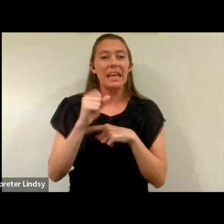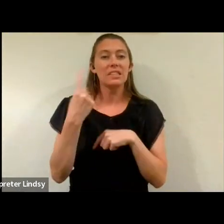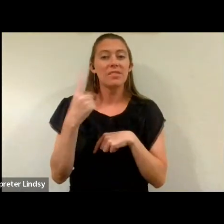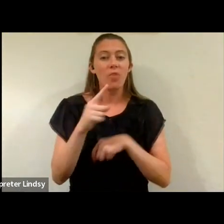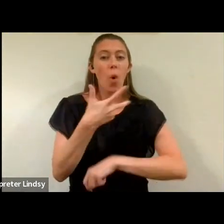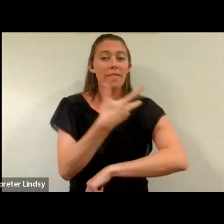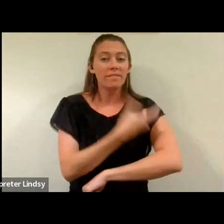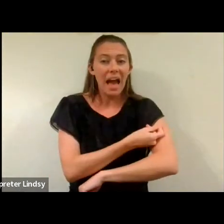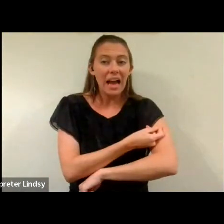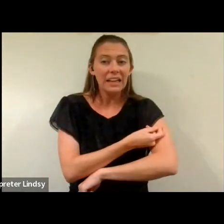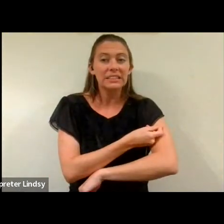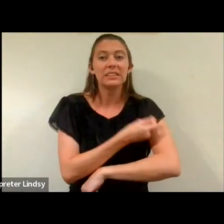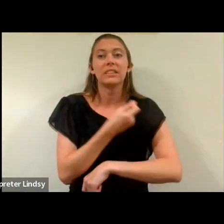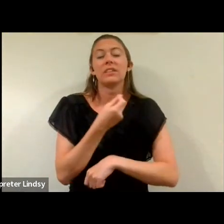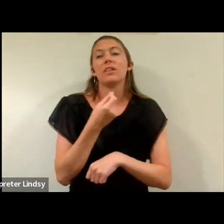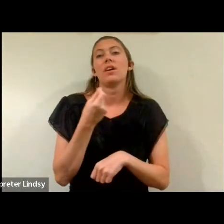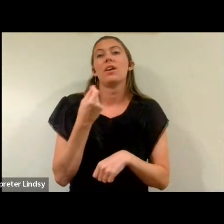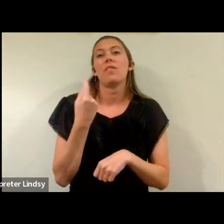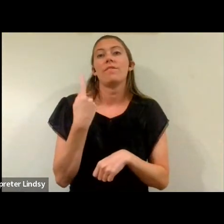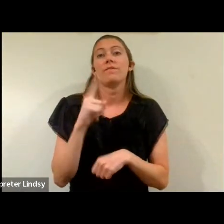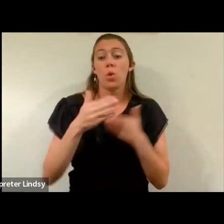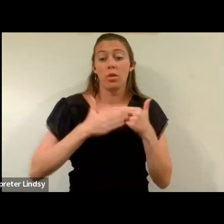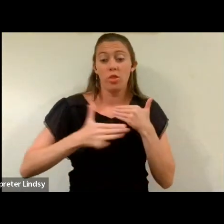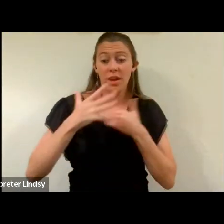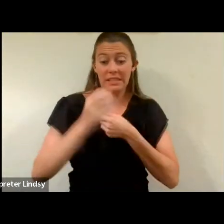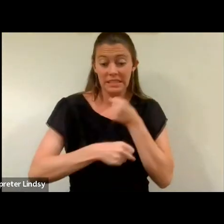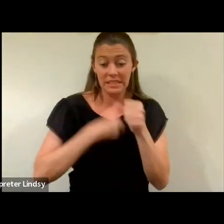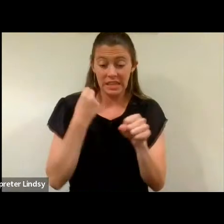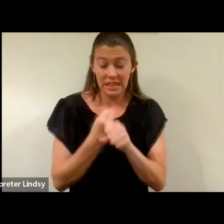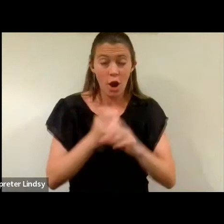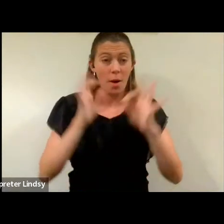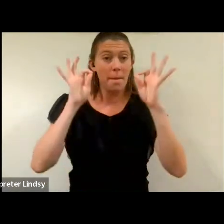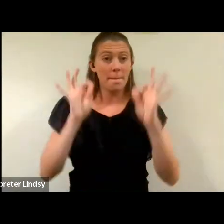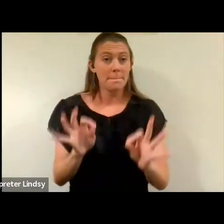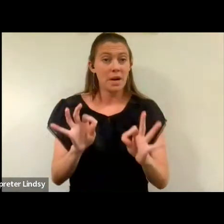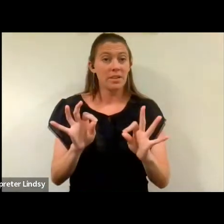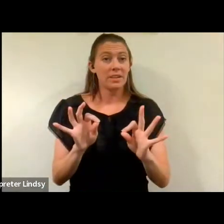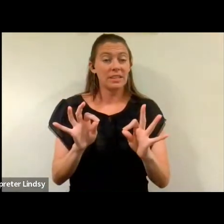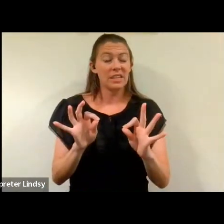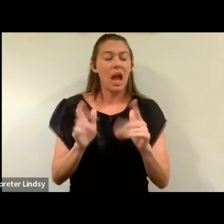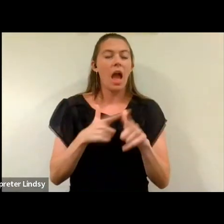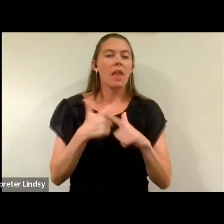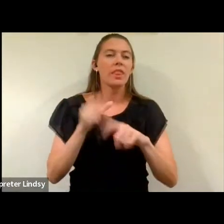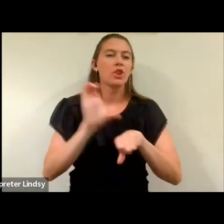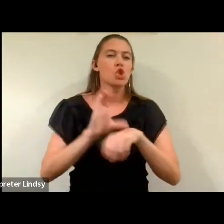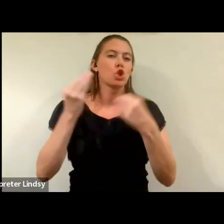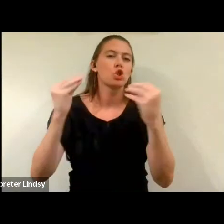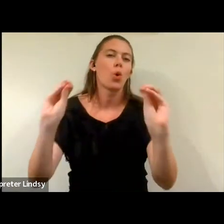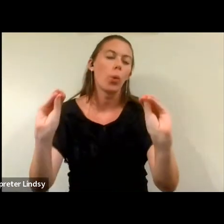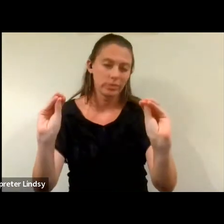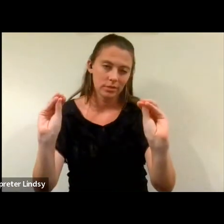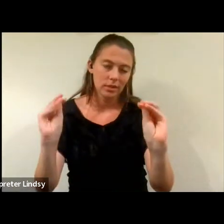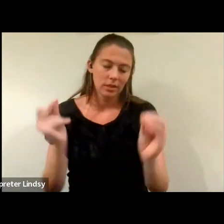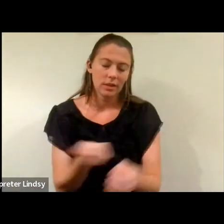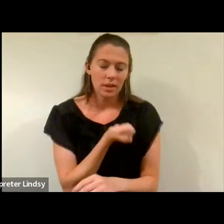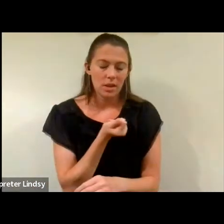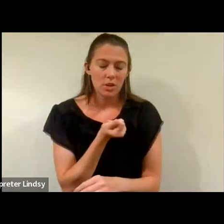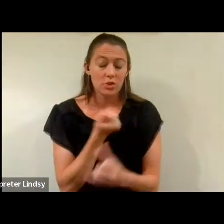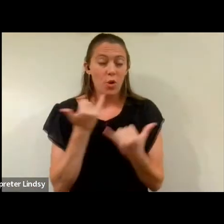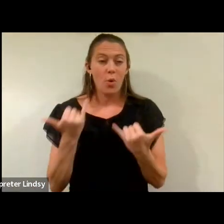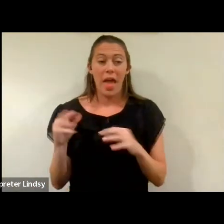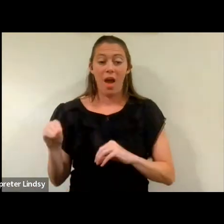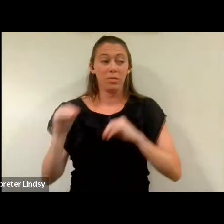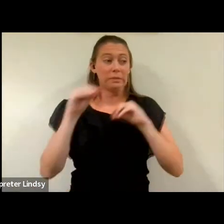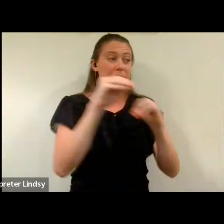hear the church is sold to a school. And so we don't know where our service is going to be, but that's besides the